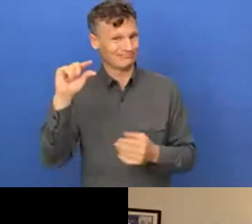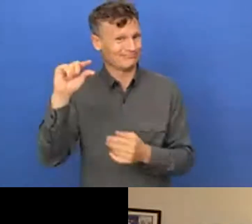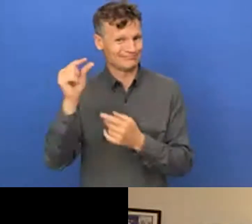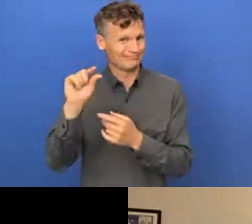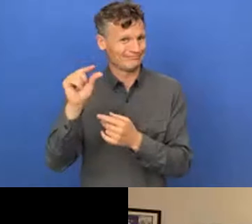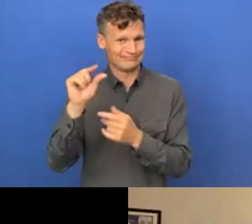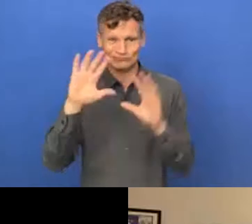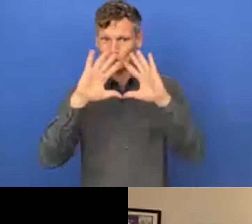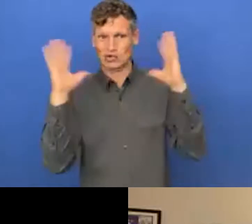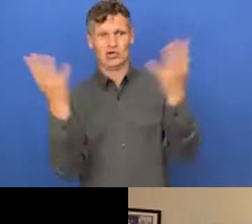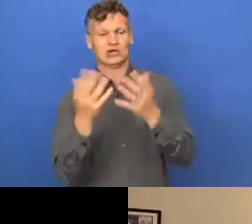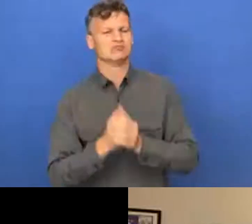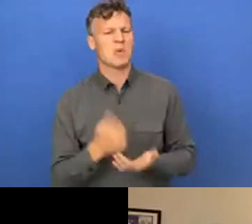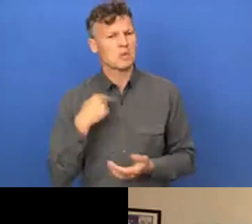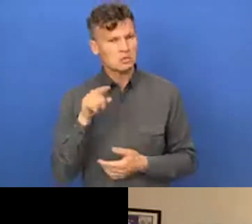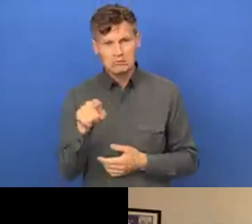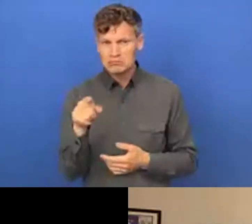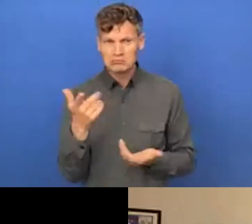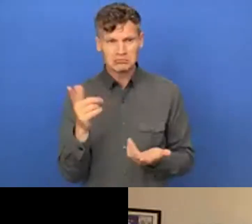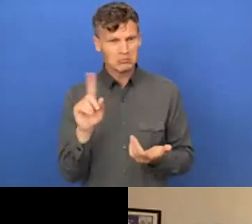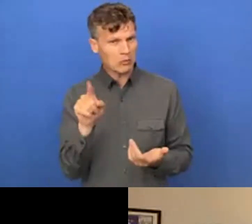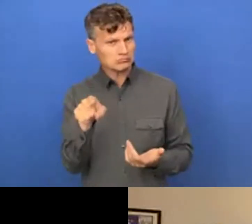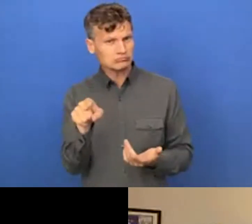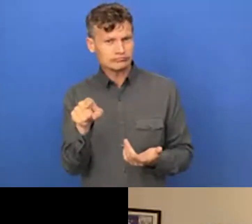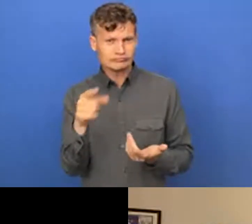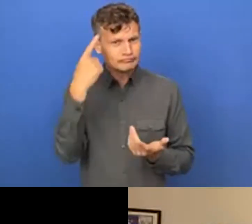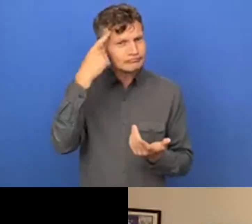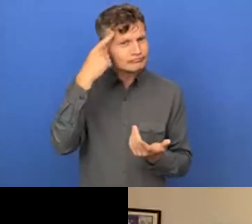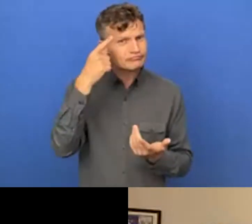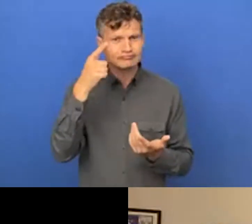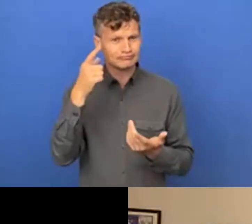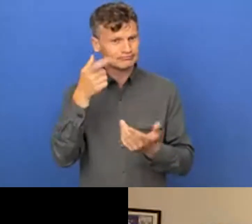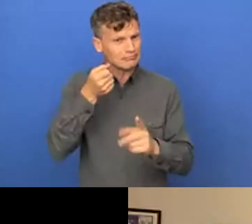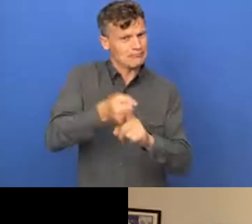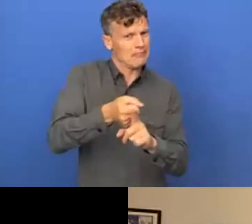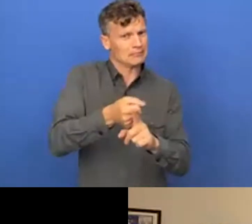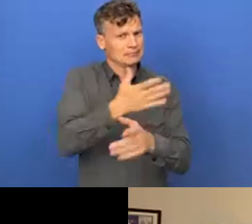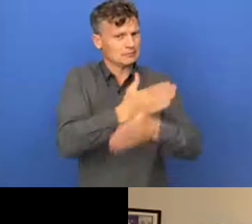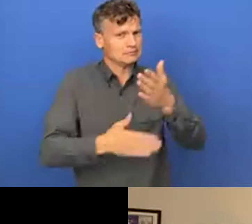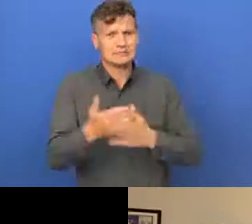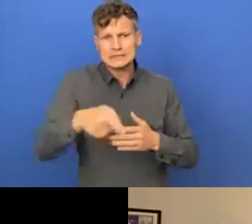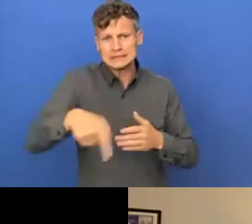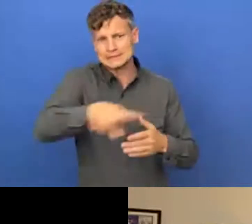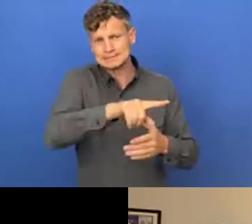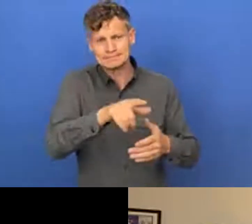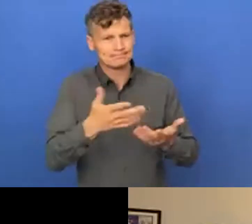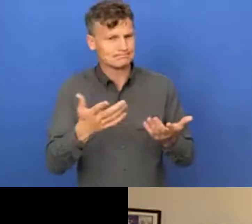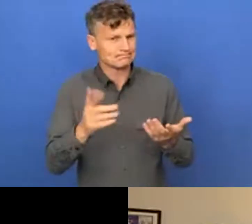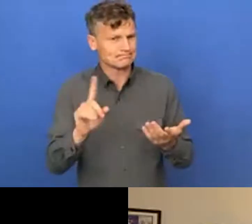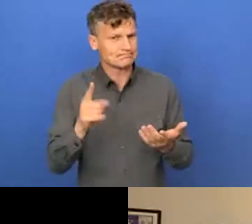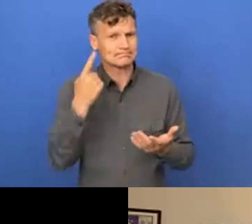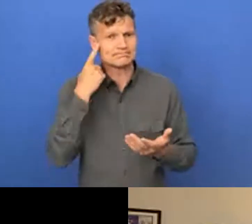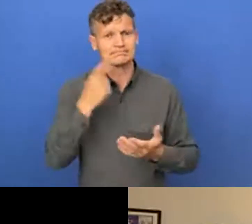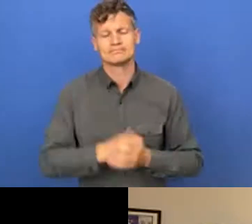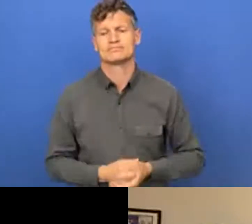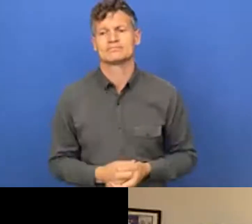cyberbullying affecting children, learners with disabilities? I know you mentioned this like when